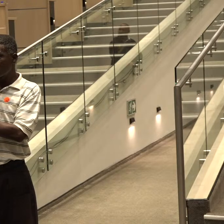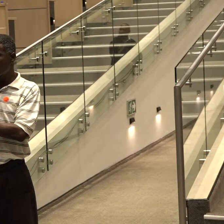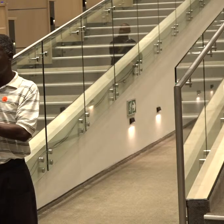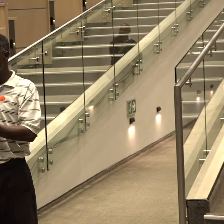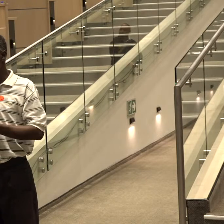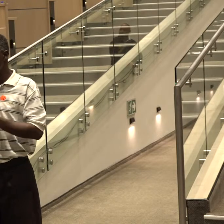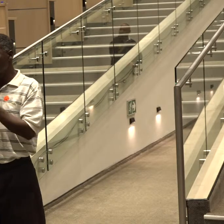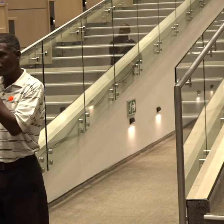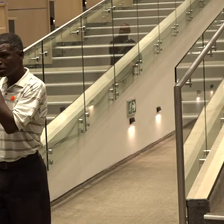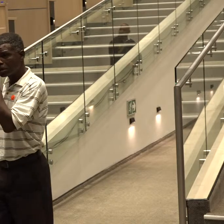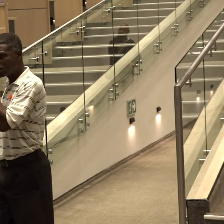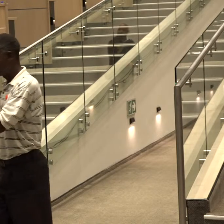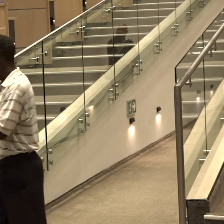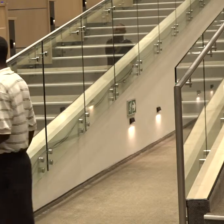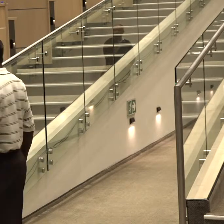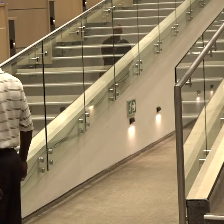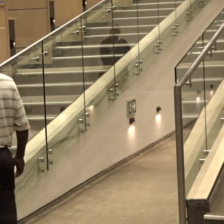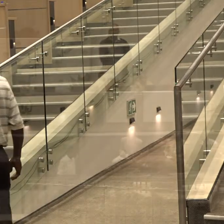gallivore